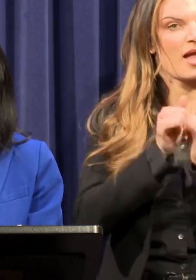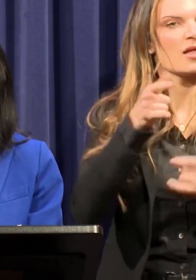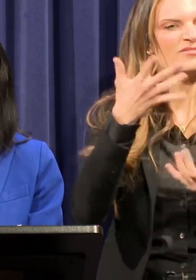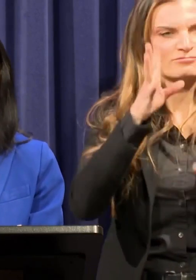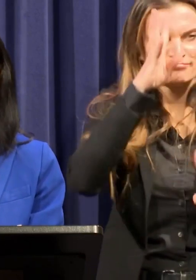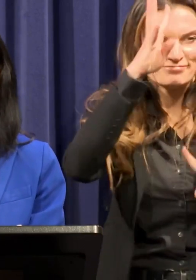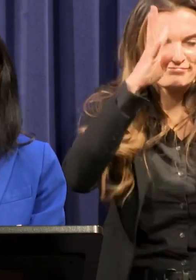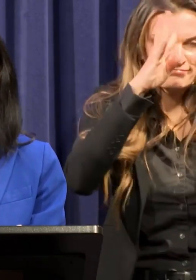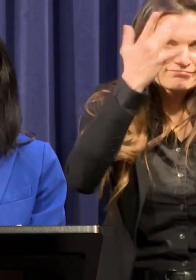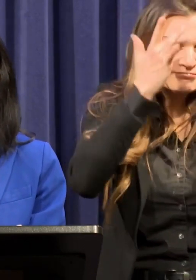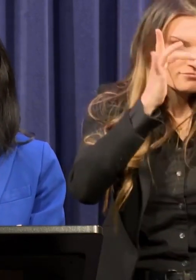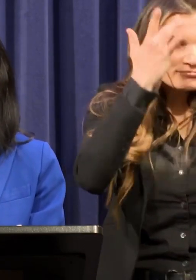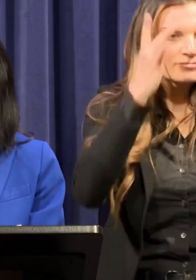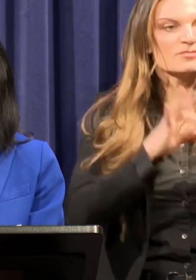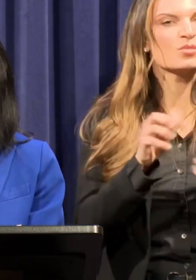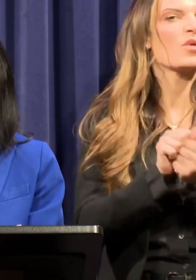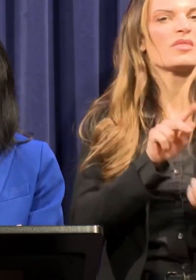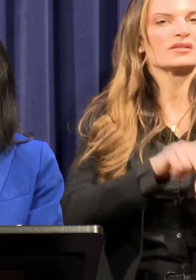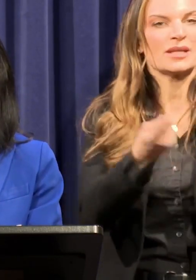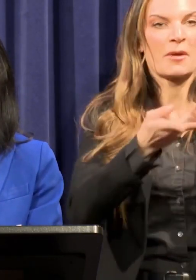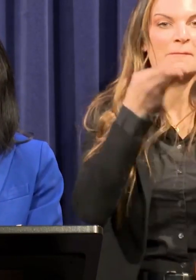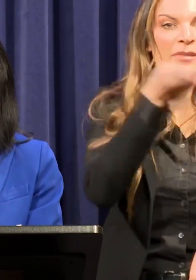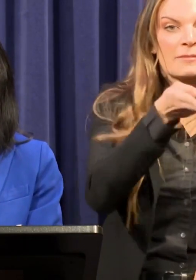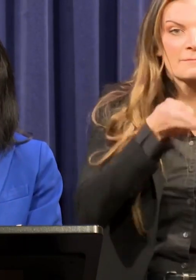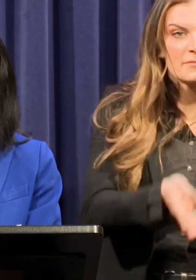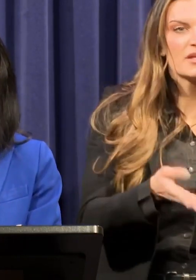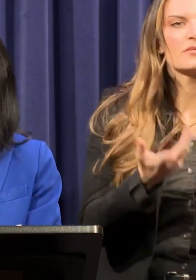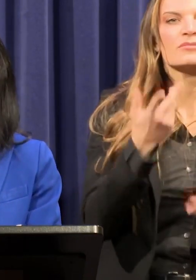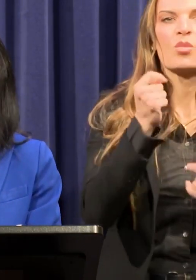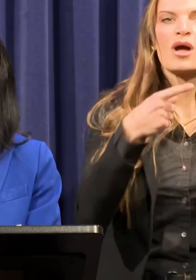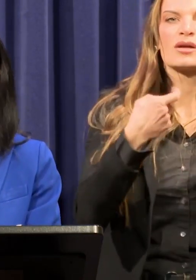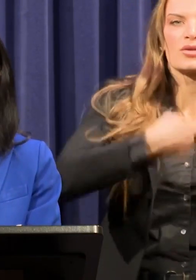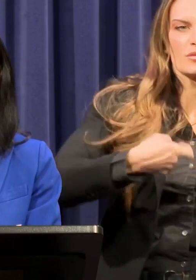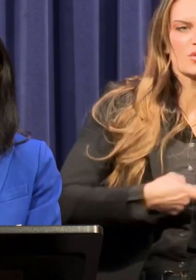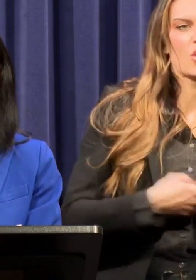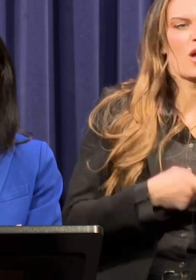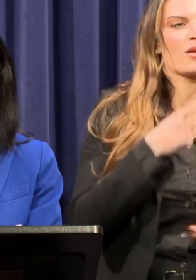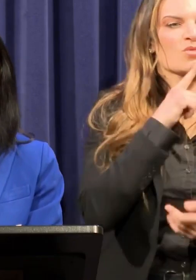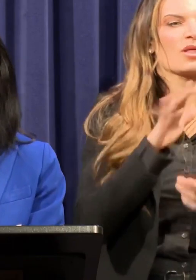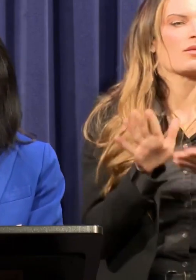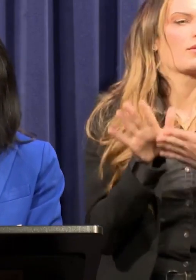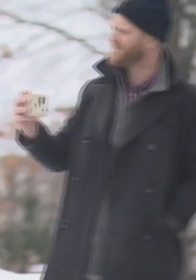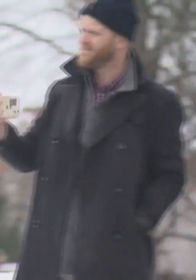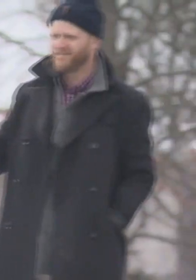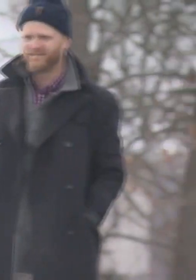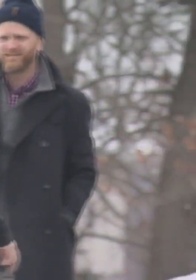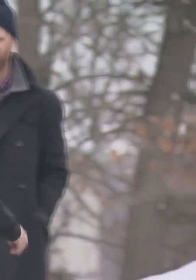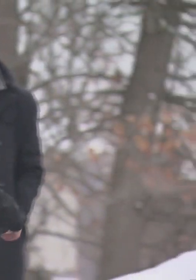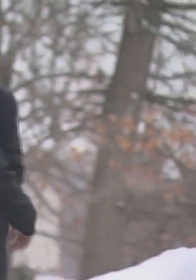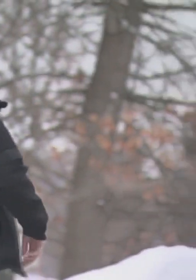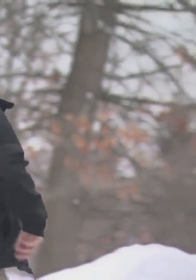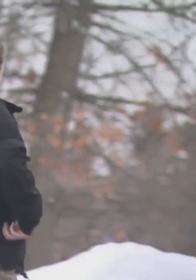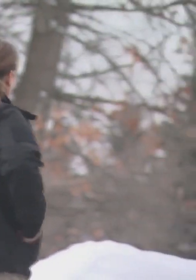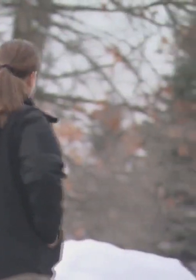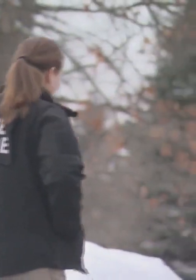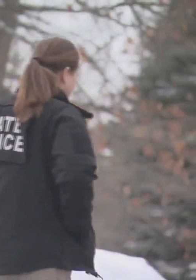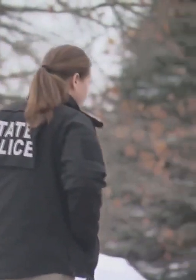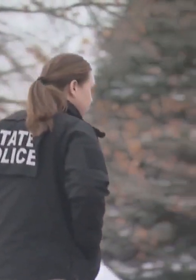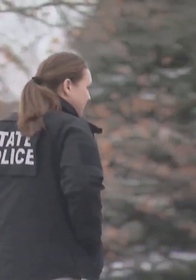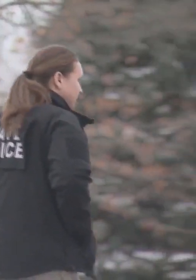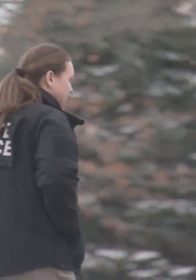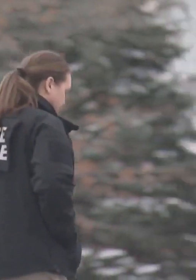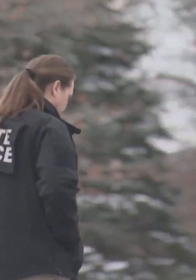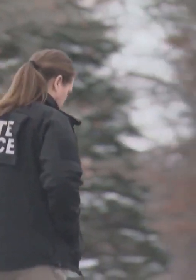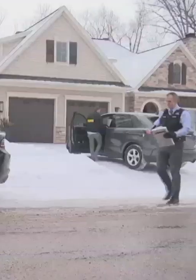reimbursements, double billing, misrepresenting expenses, and falsifying records. The married couple's home was raided